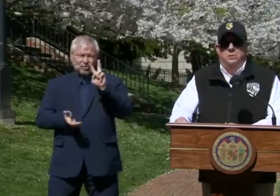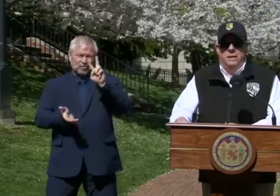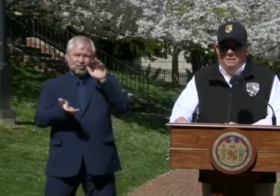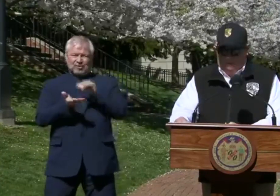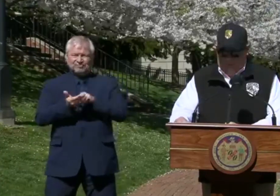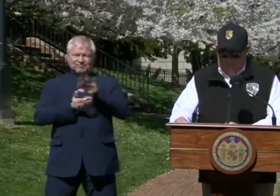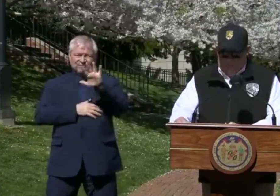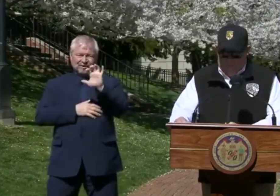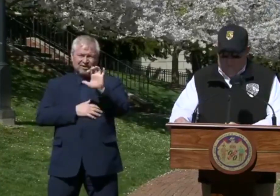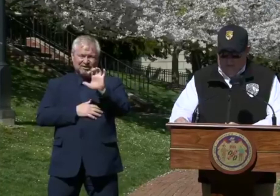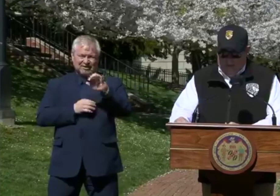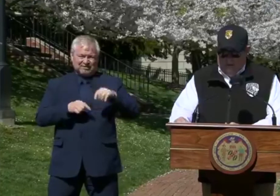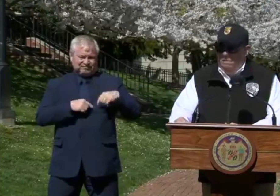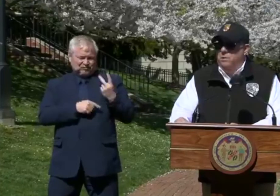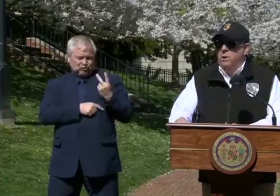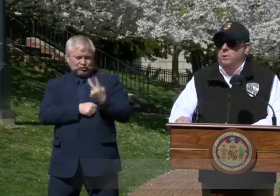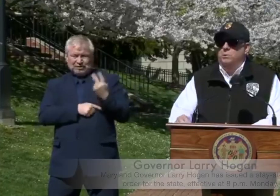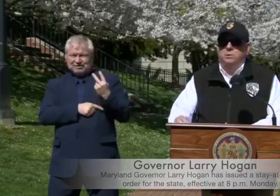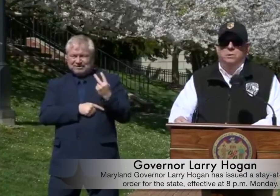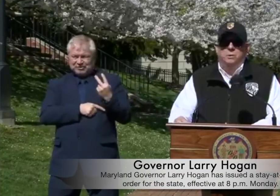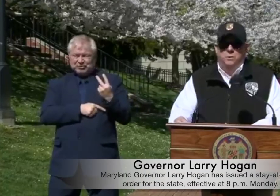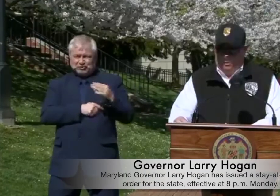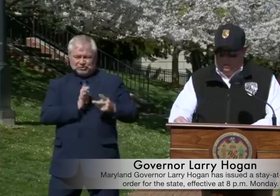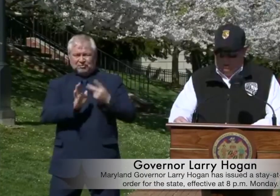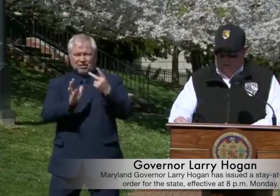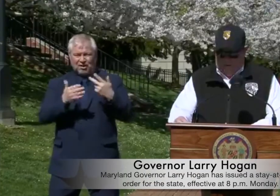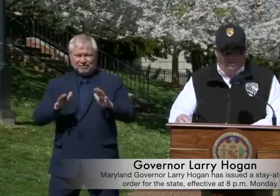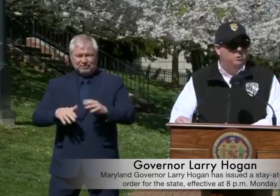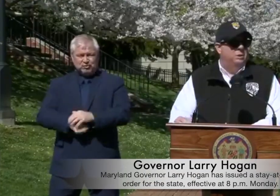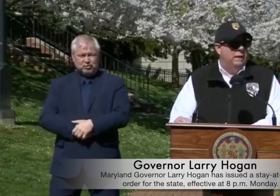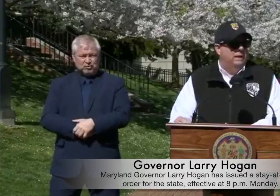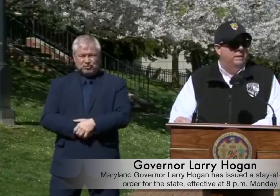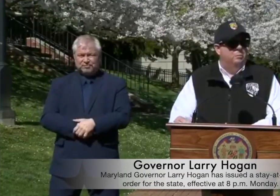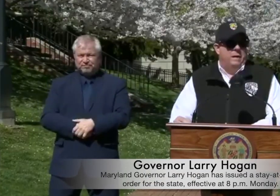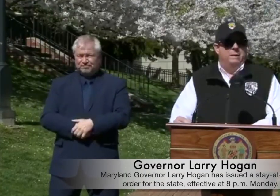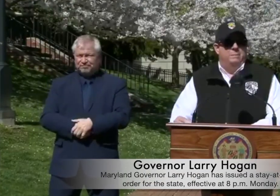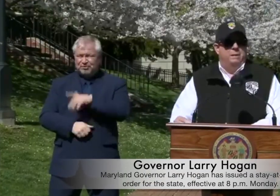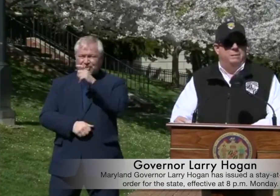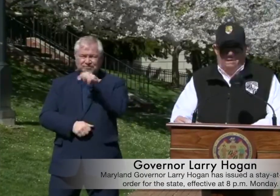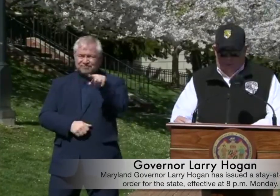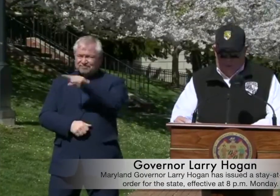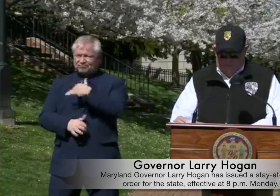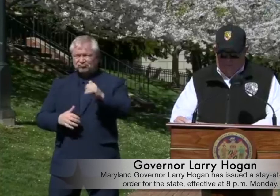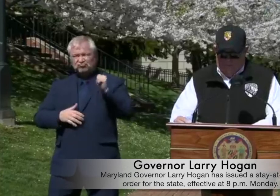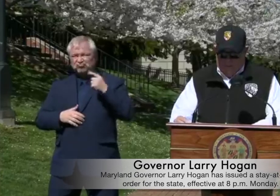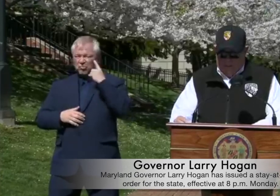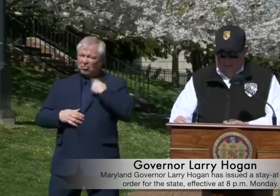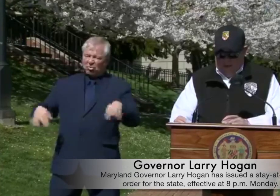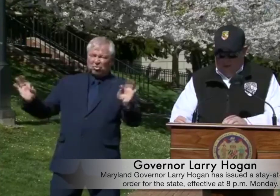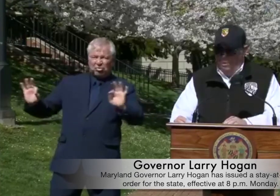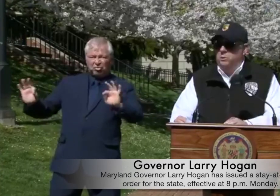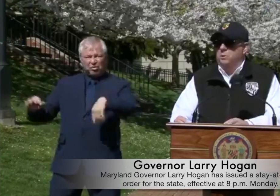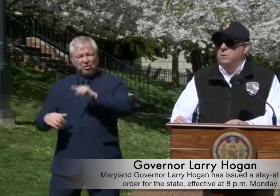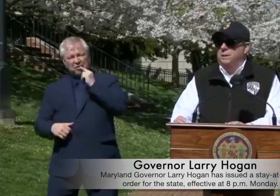just 2 days. For those who still refuse to take this pandemic seriously,